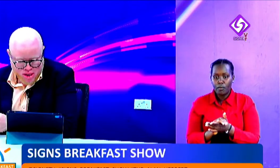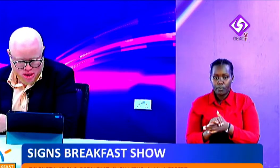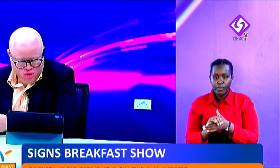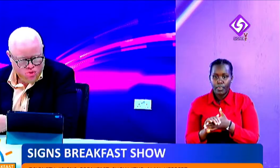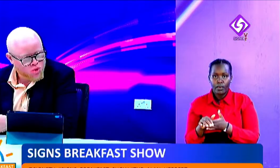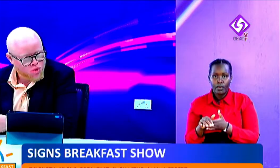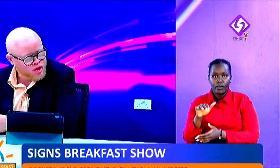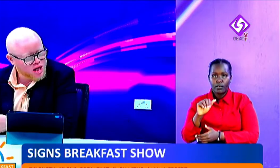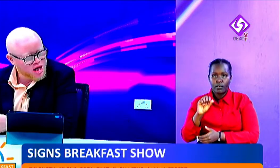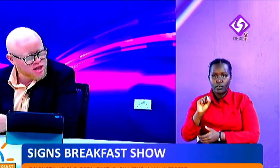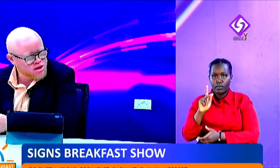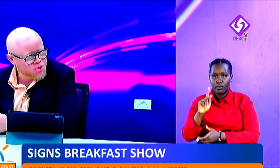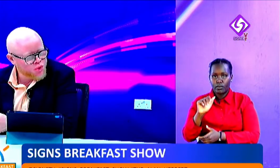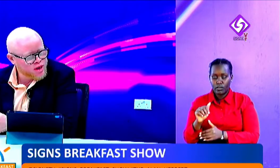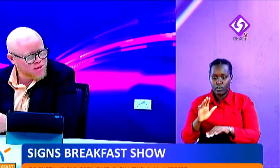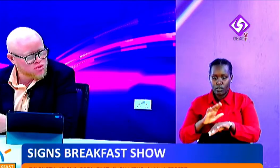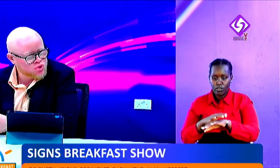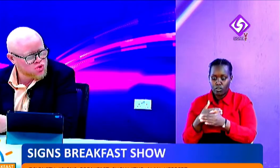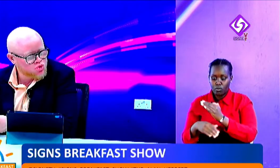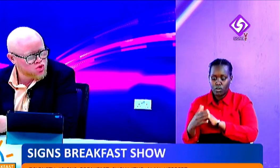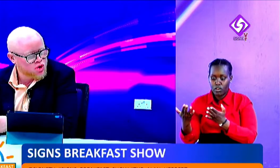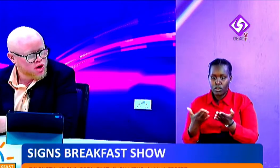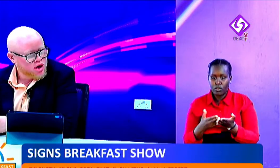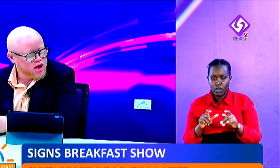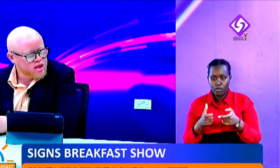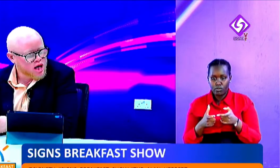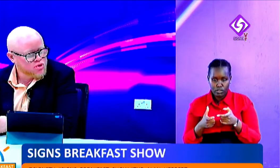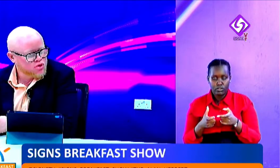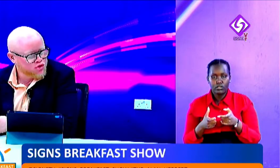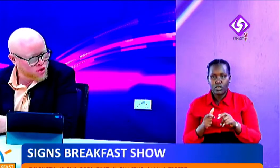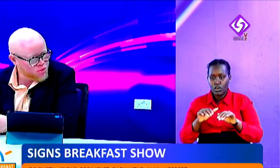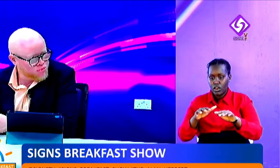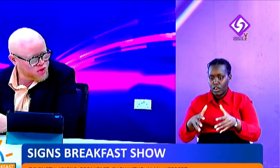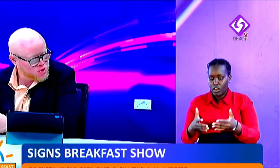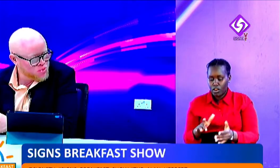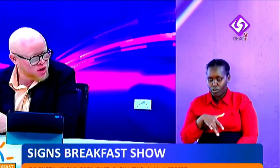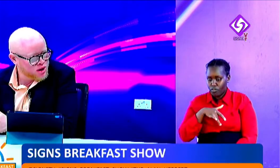good morning and welcome to studio. And how do you feel this morning?